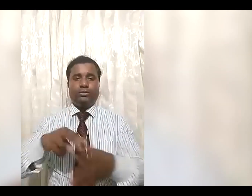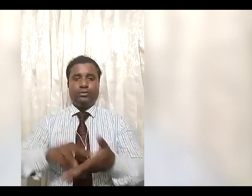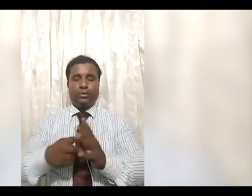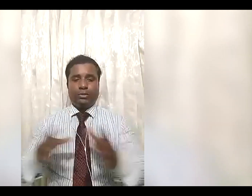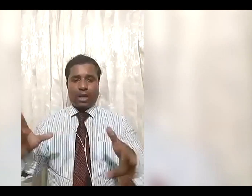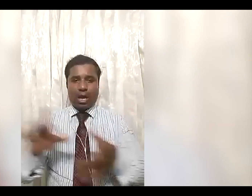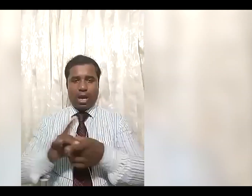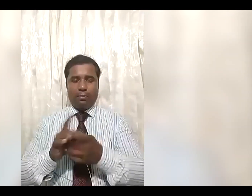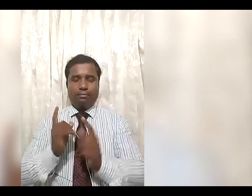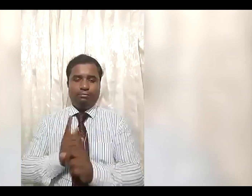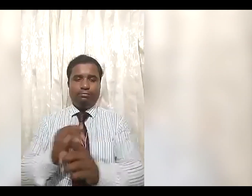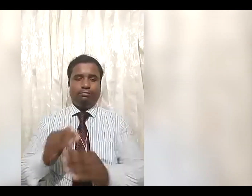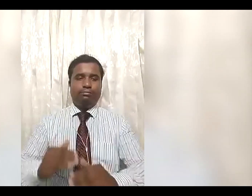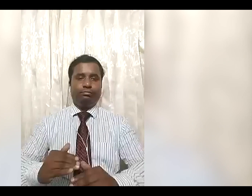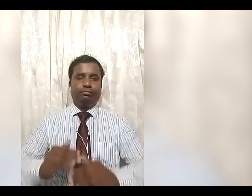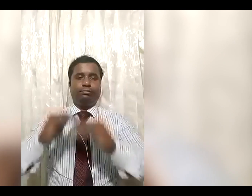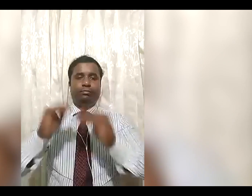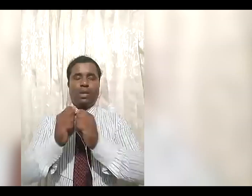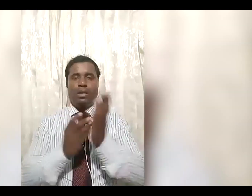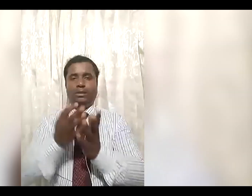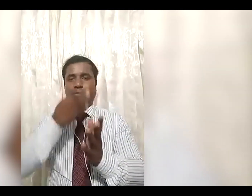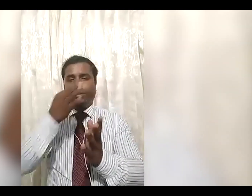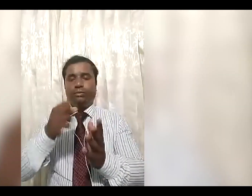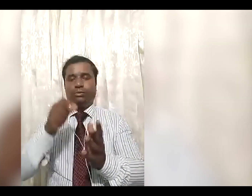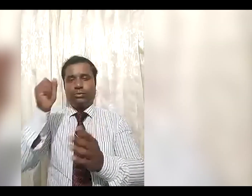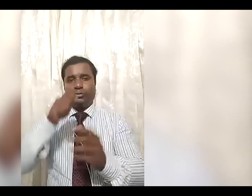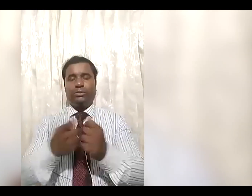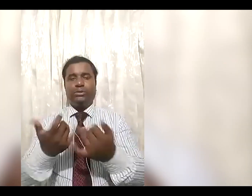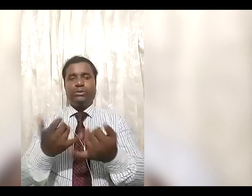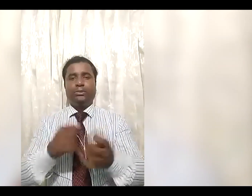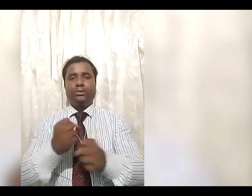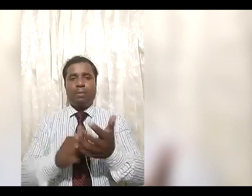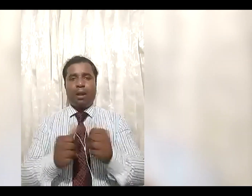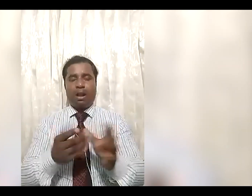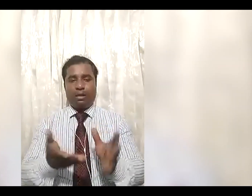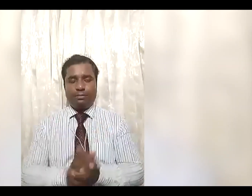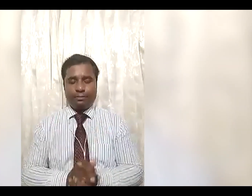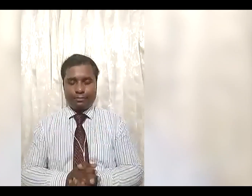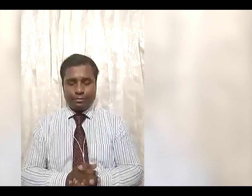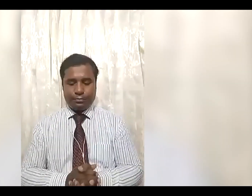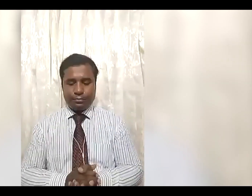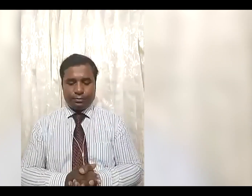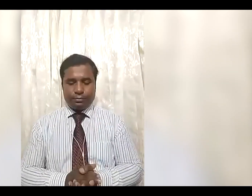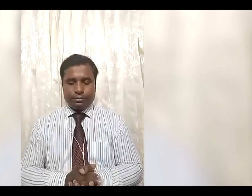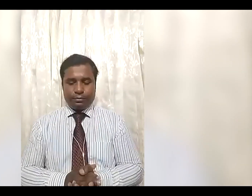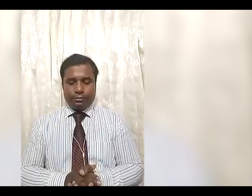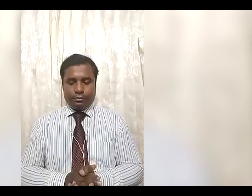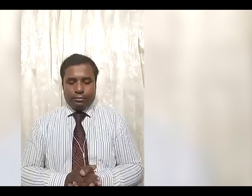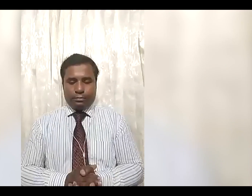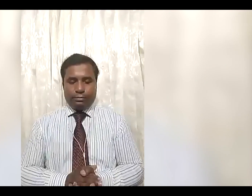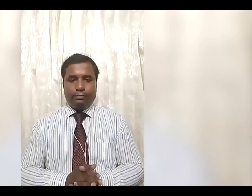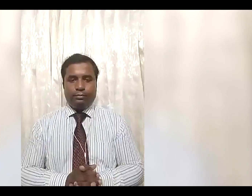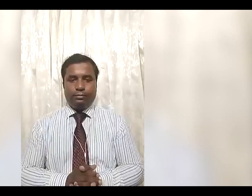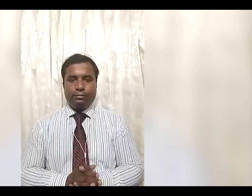on to the other issue of social stigma and changing attitudes. Maybe this could be an issue where in a country